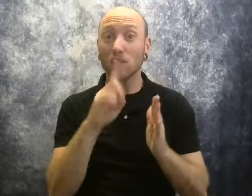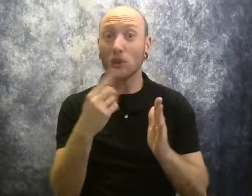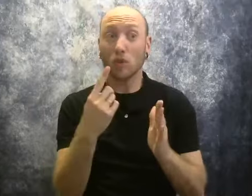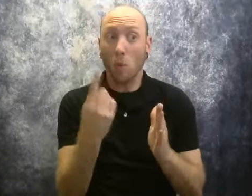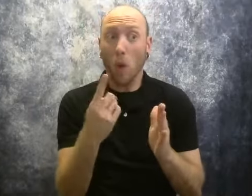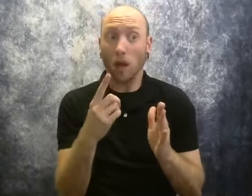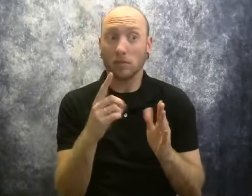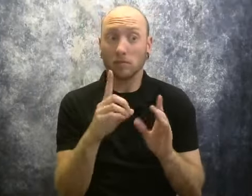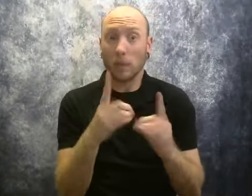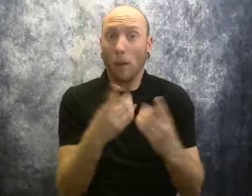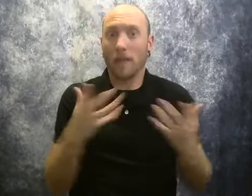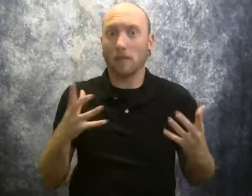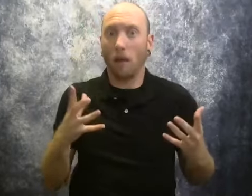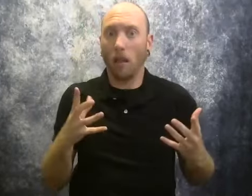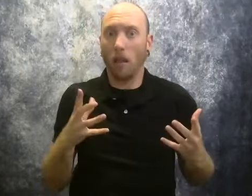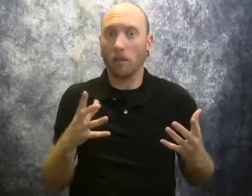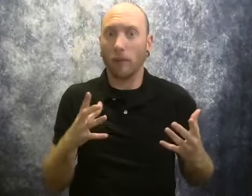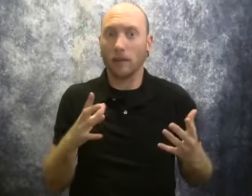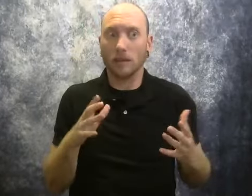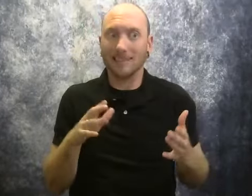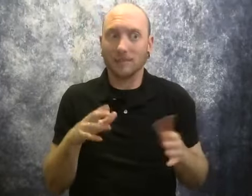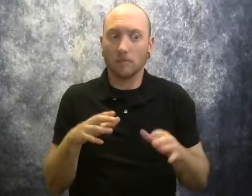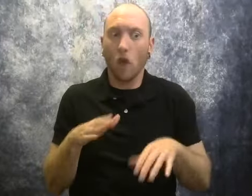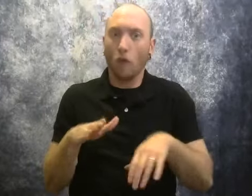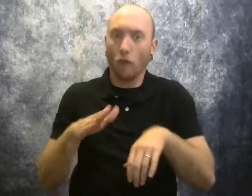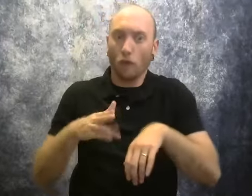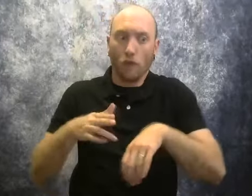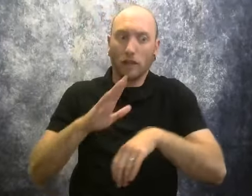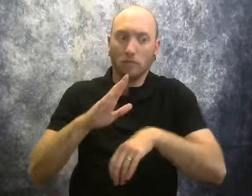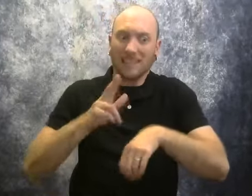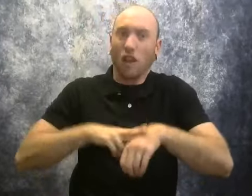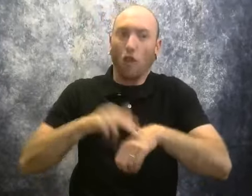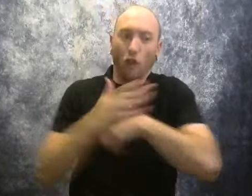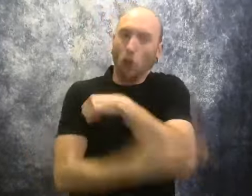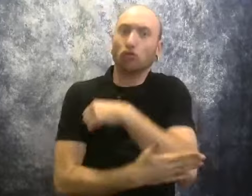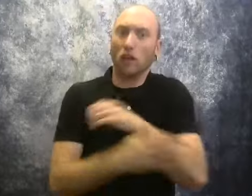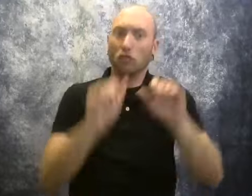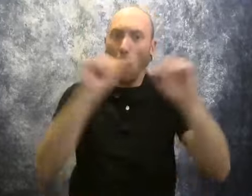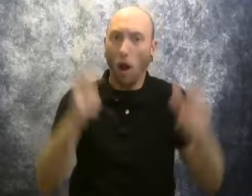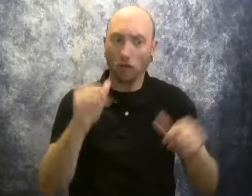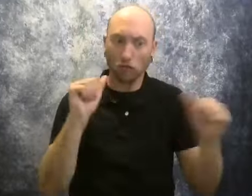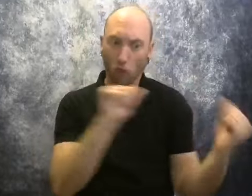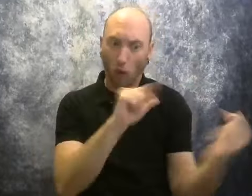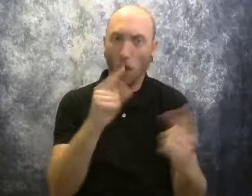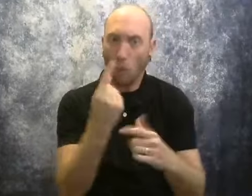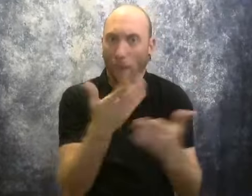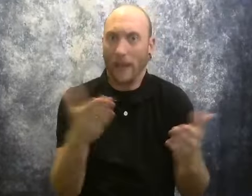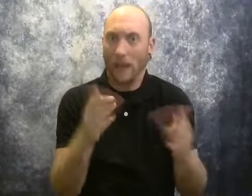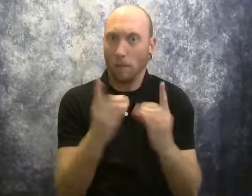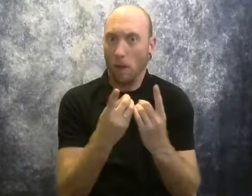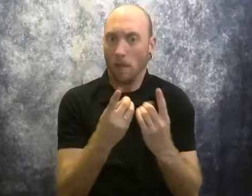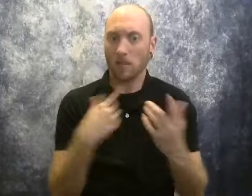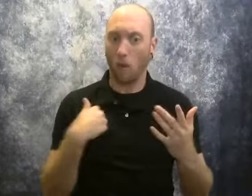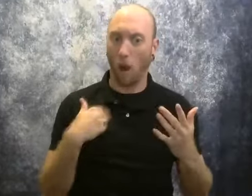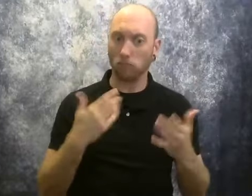one police department. It's a national department, so the same rule from the top to the bottom, and it